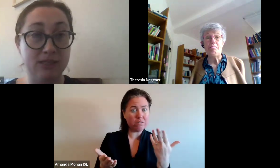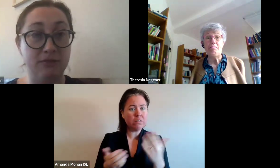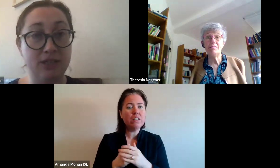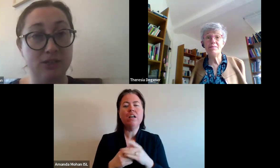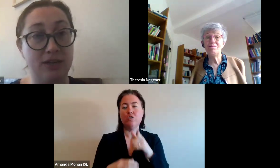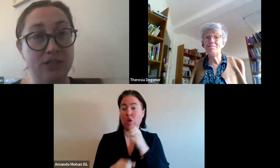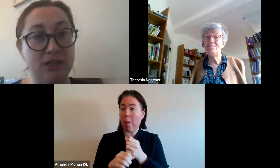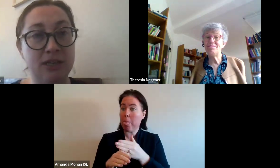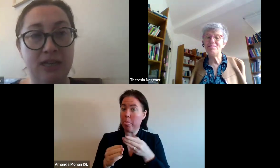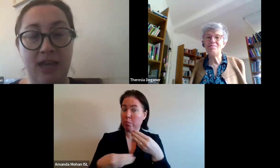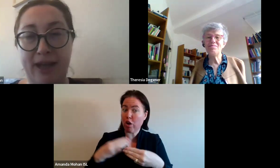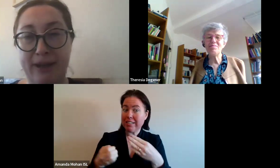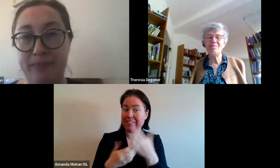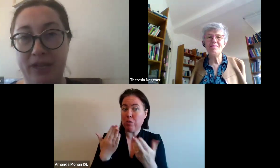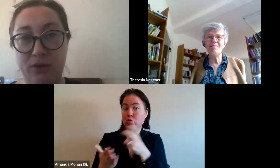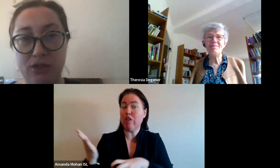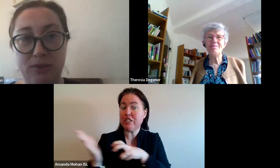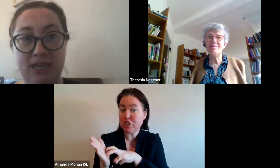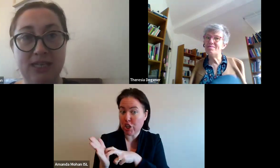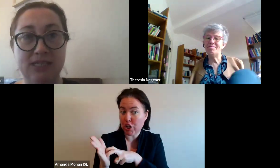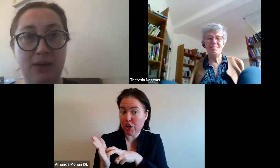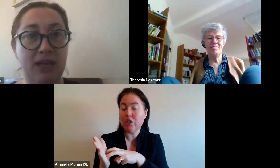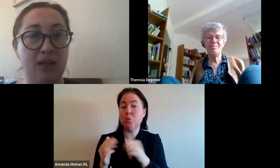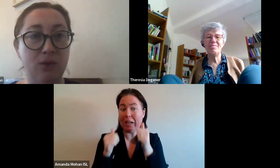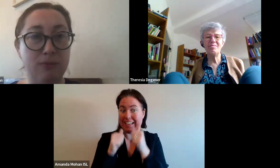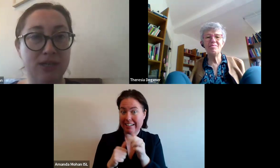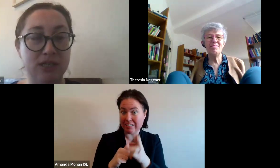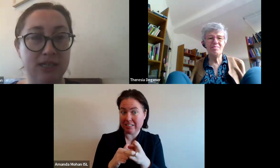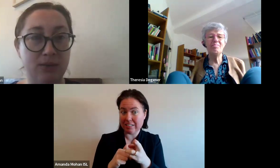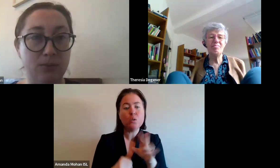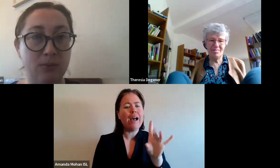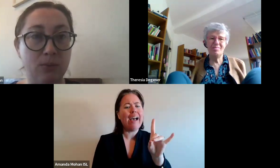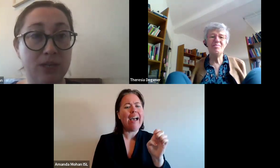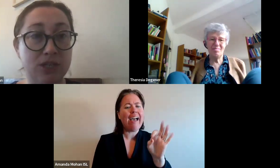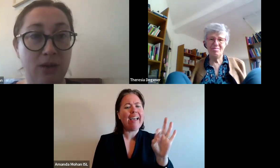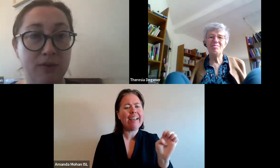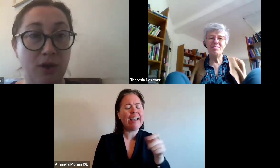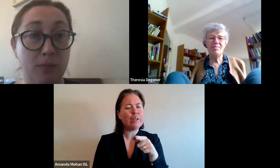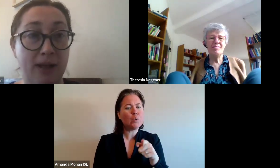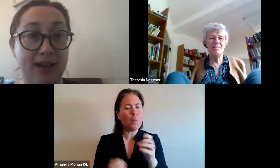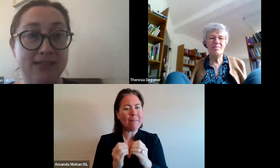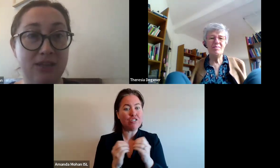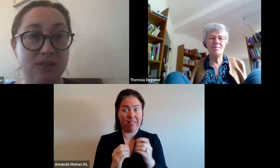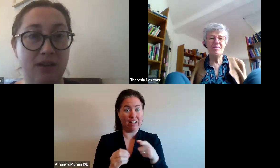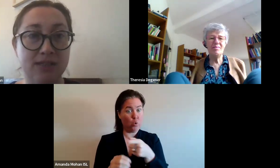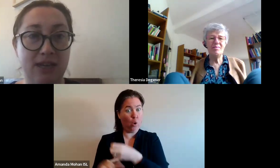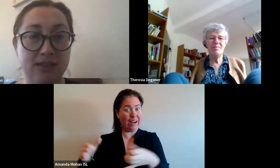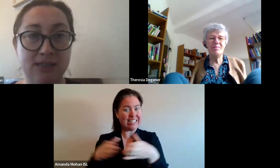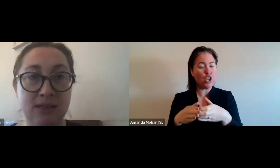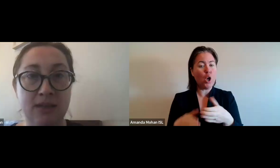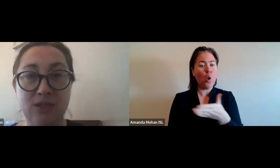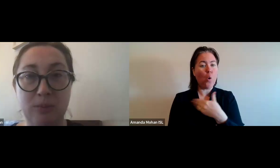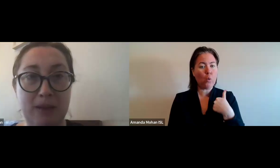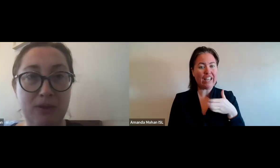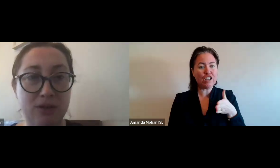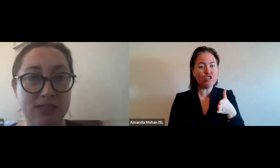to the process of registration in order to attend. Now, Hege, I know you mentioned that We Shall Overcome has ECOSOC